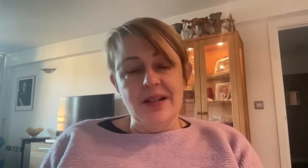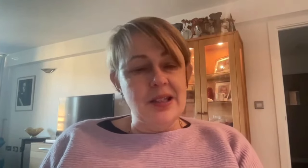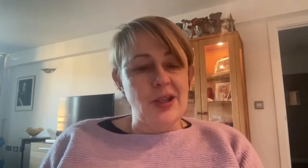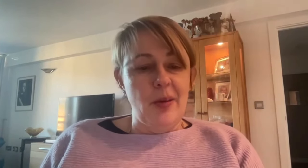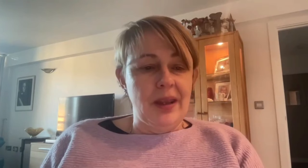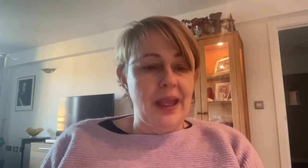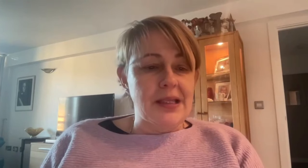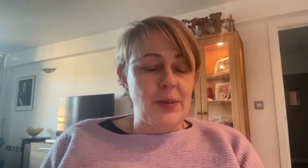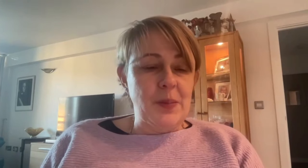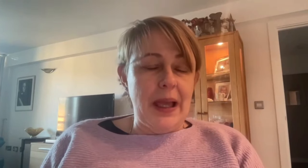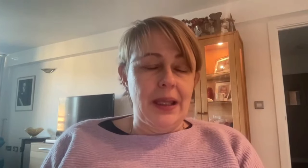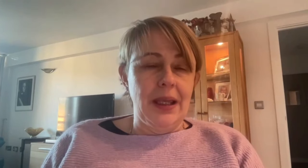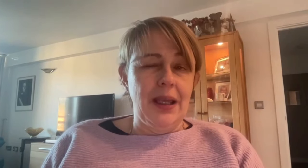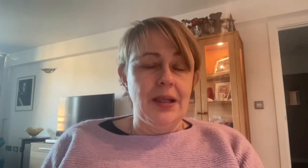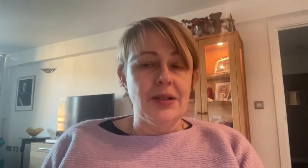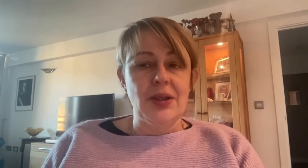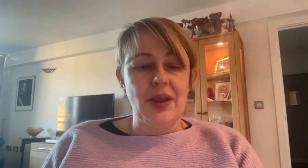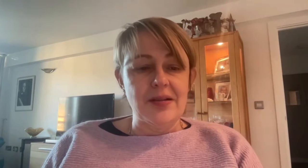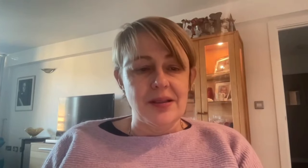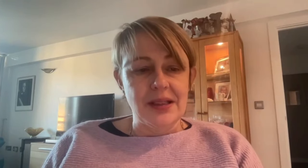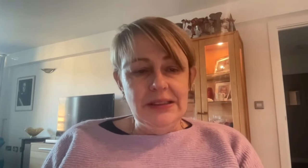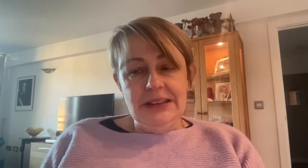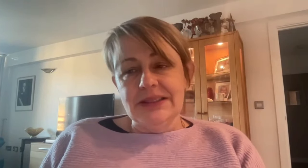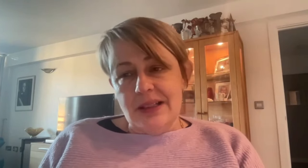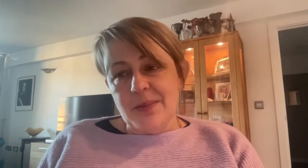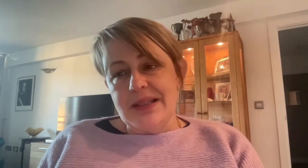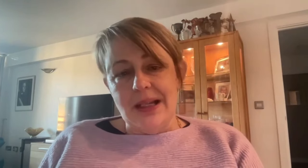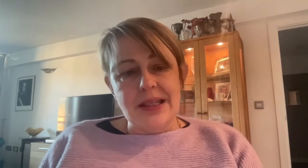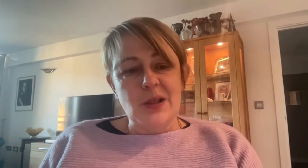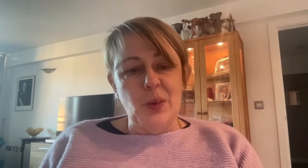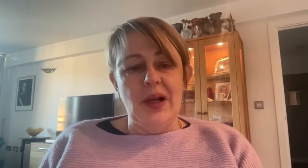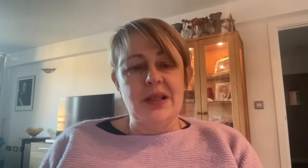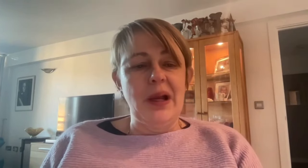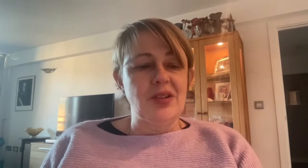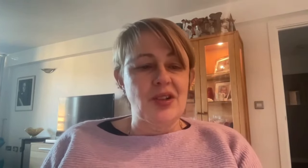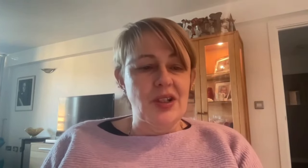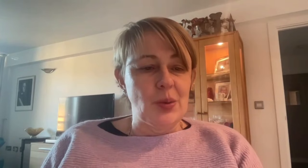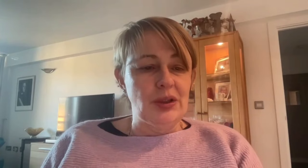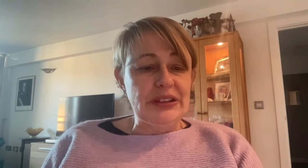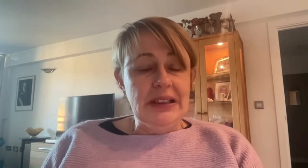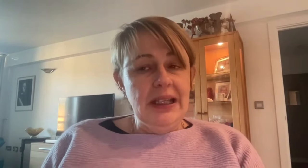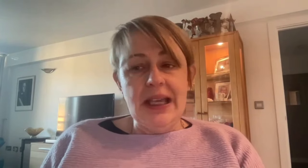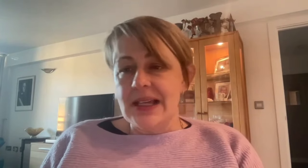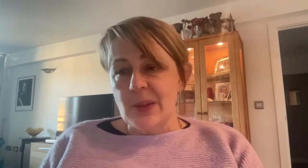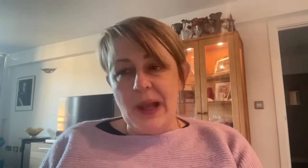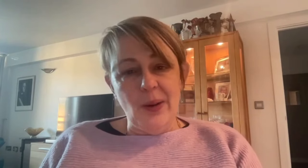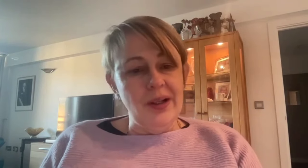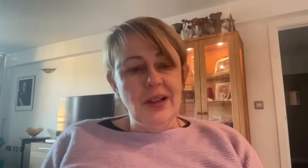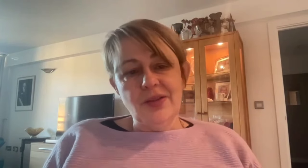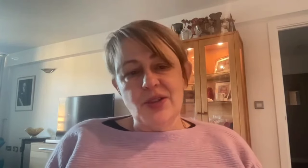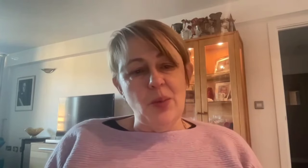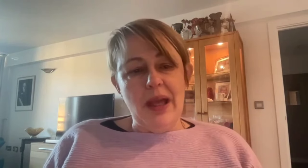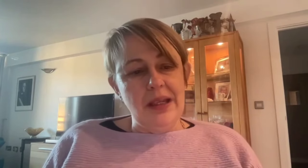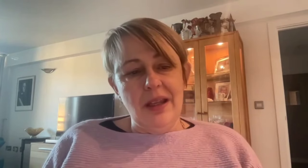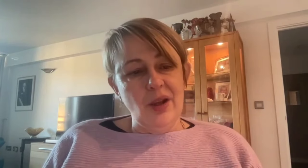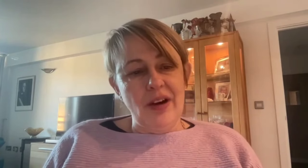opened my eyes to so many things, and it was back in 2000 that Nelson Mandela said sport has the power to change the world. It has the power